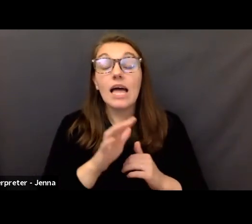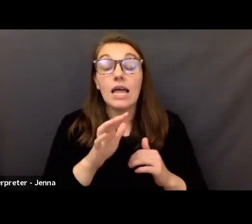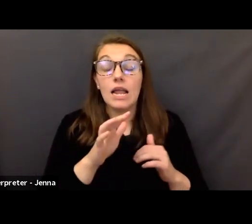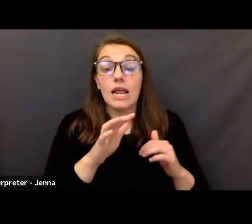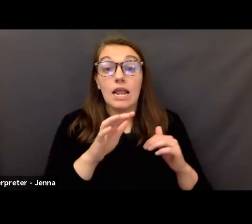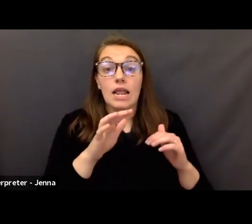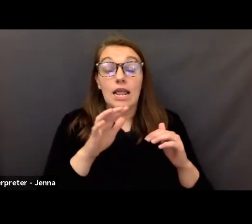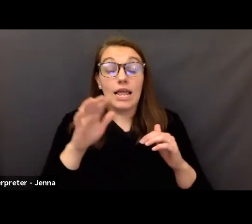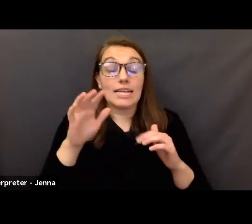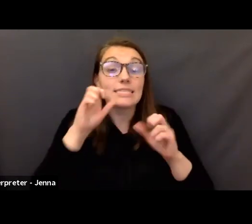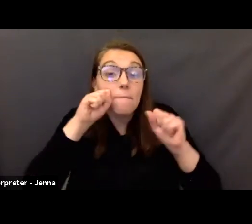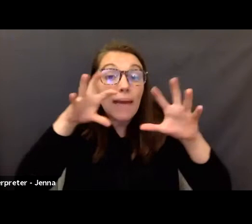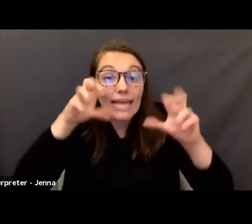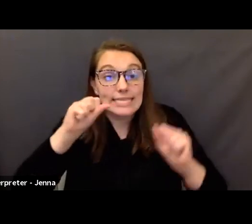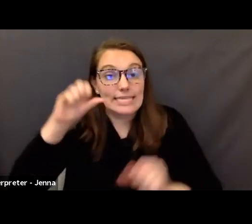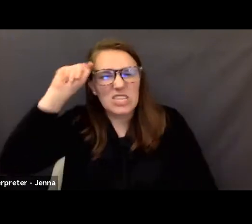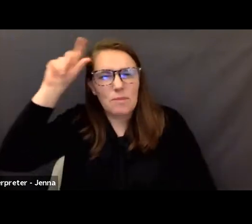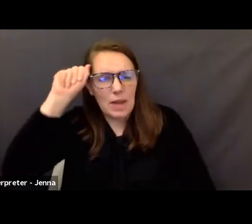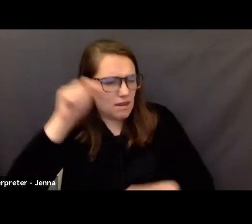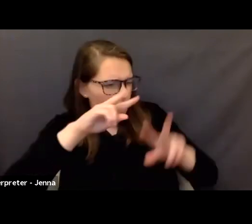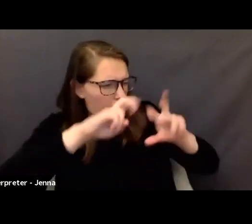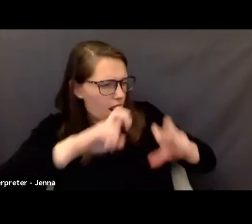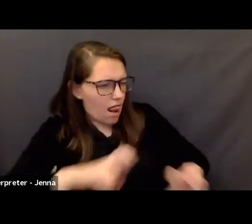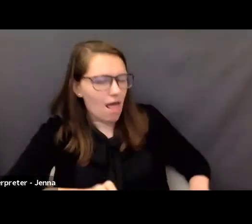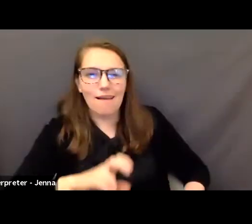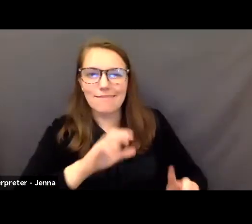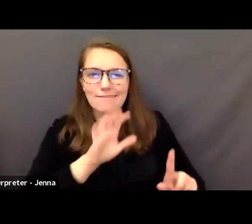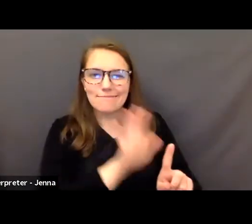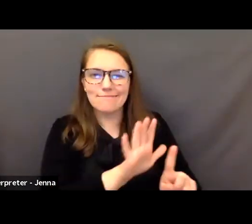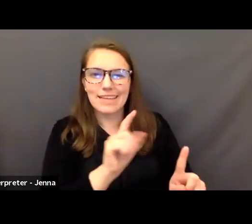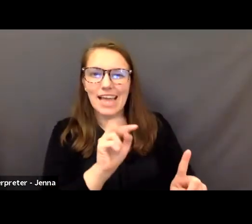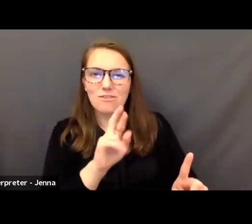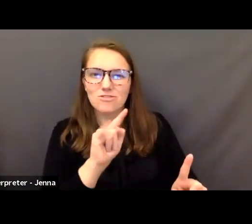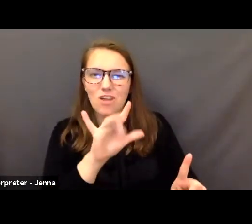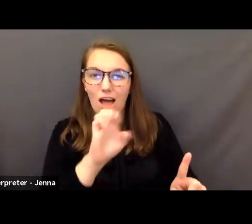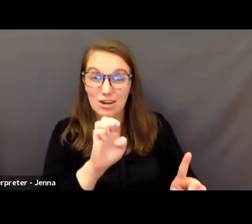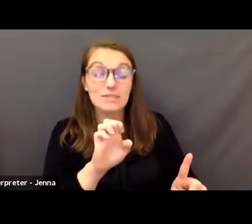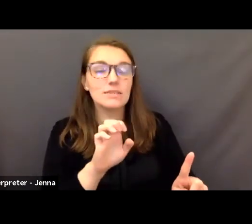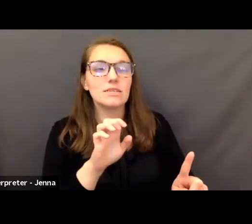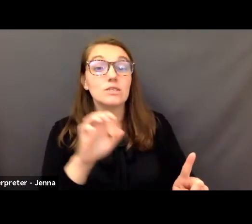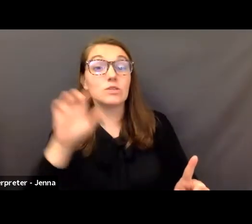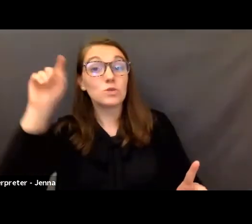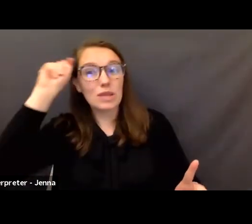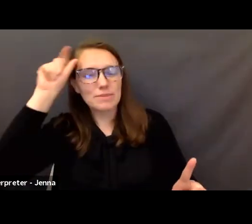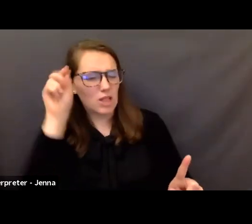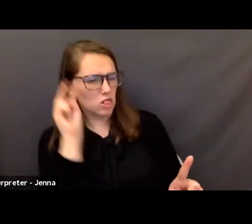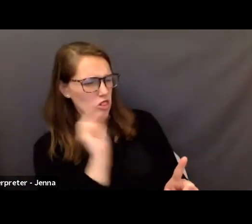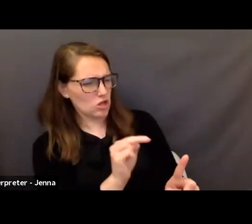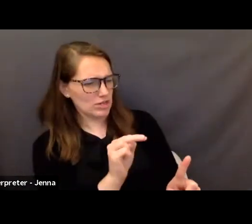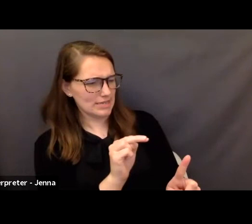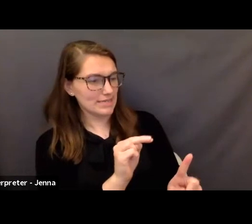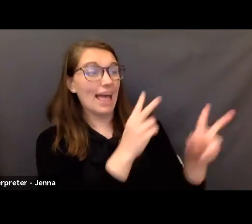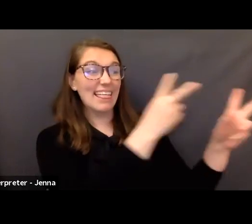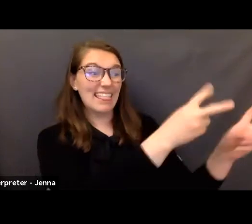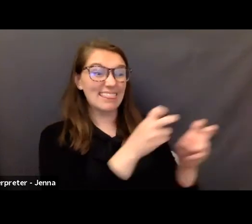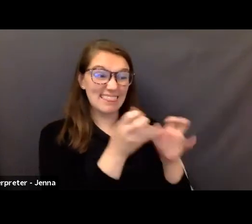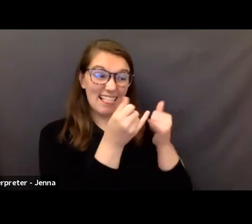amazing. Here's what he does. So commenting upon the line from Euripides given in 1252b